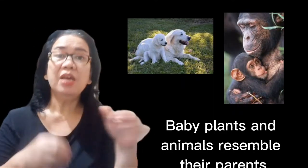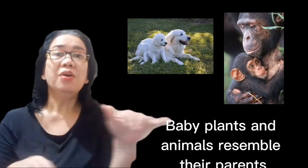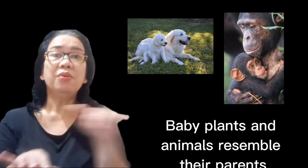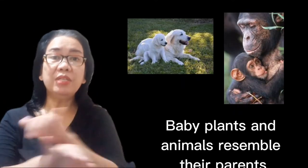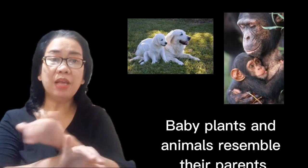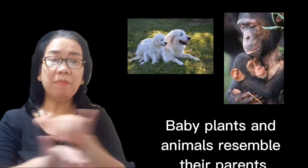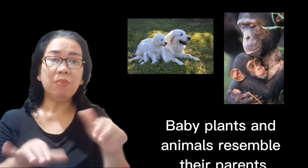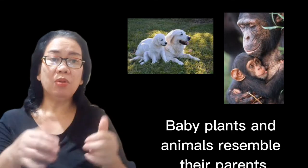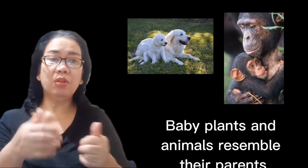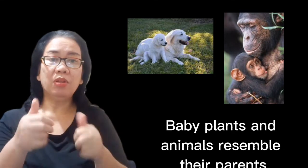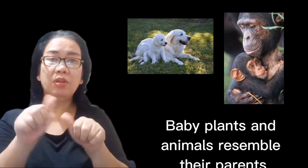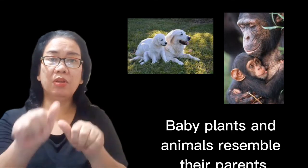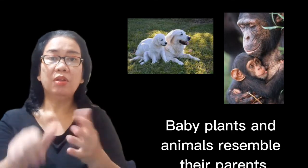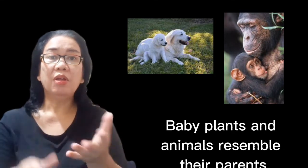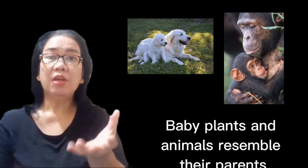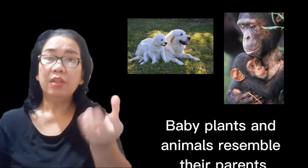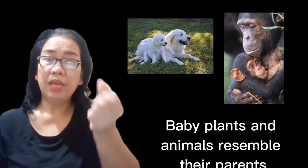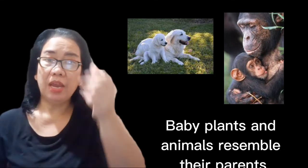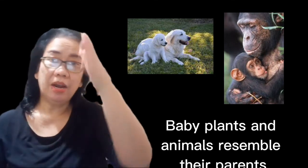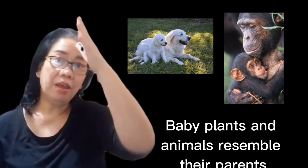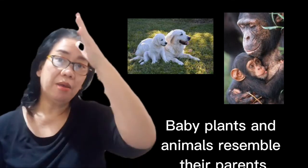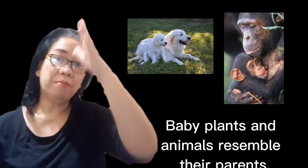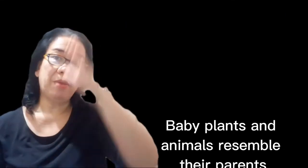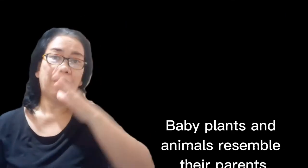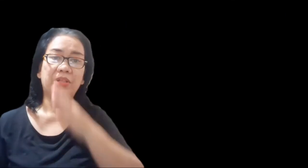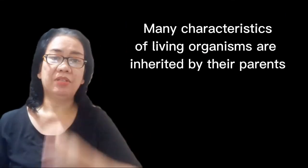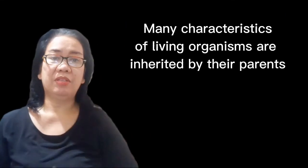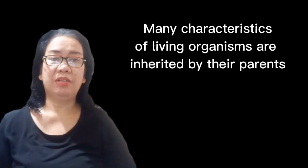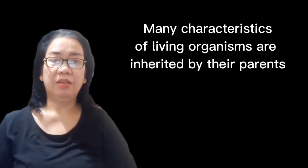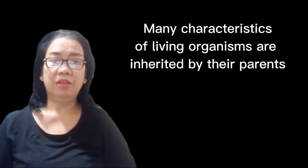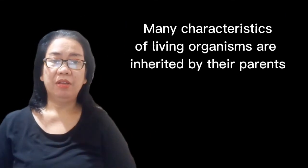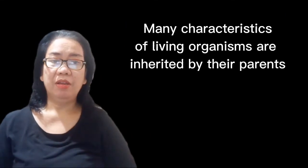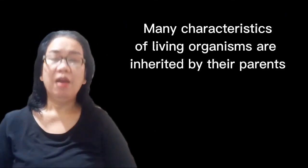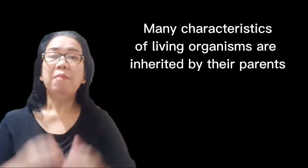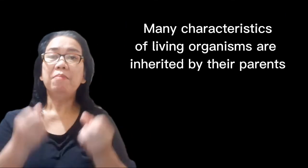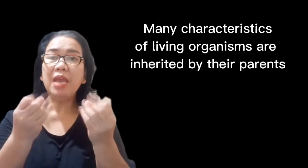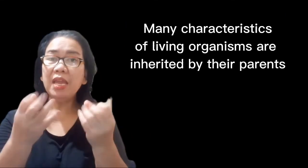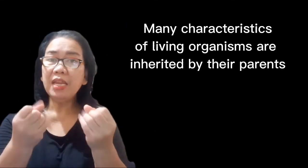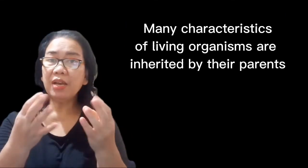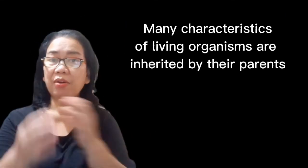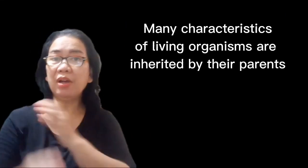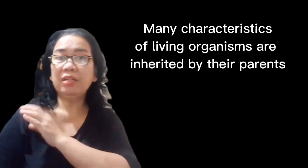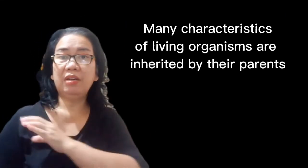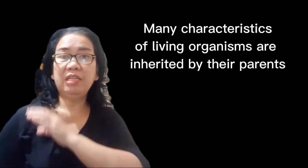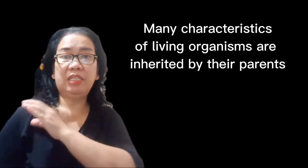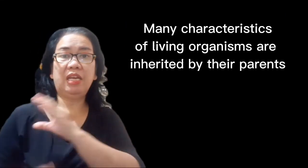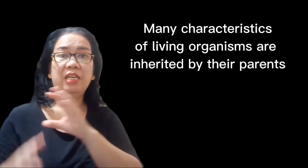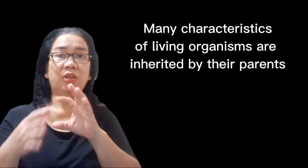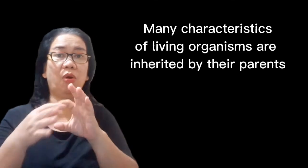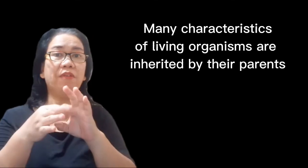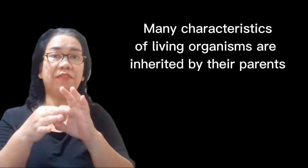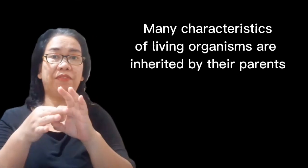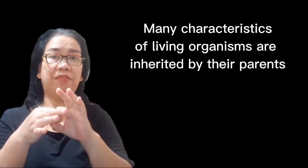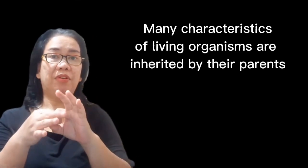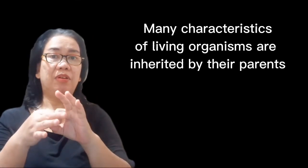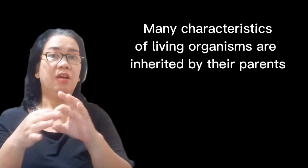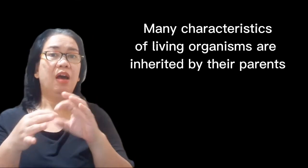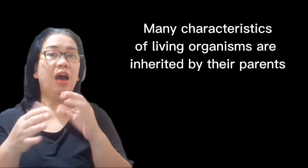mostly resemble their parents. Many characteristics